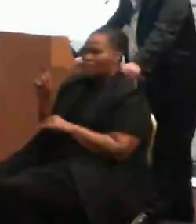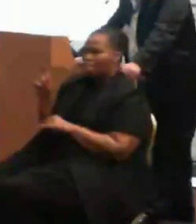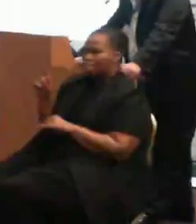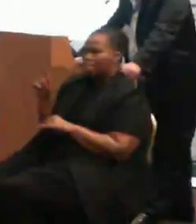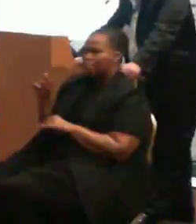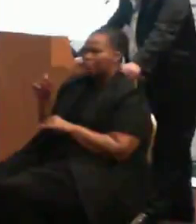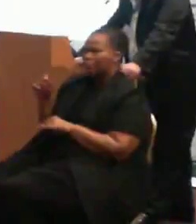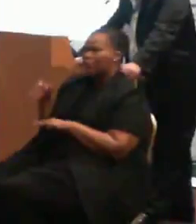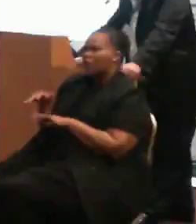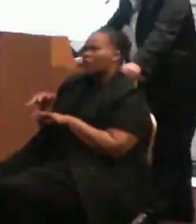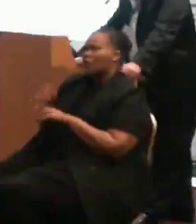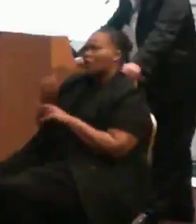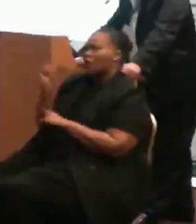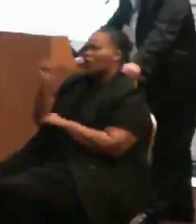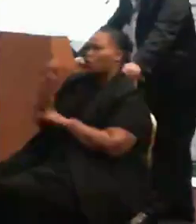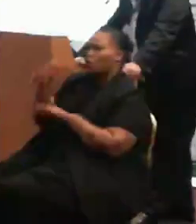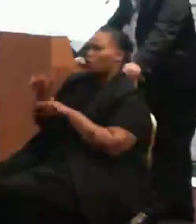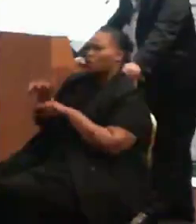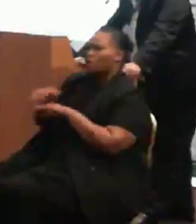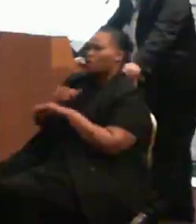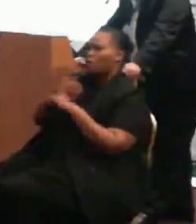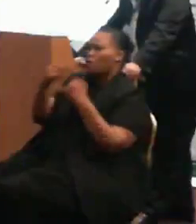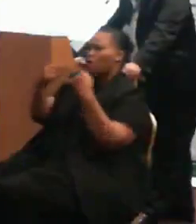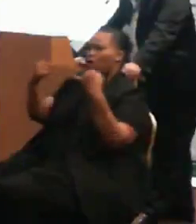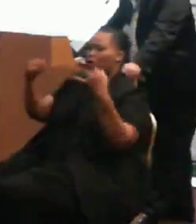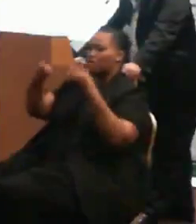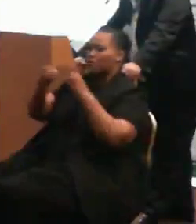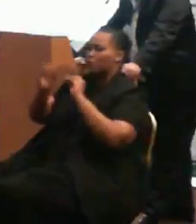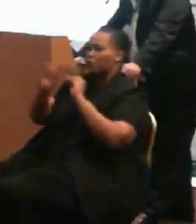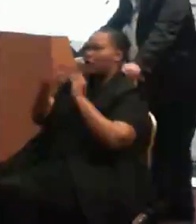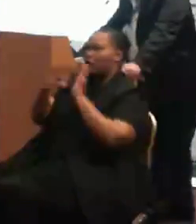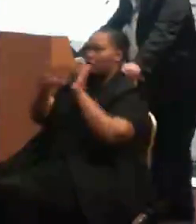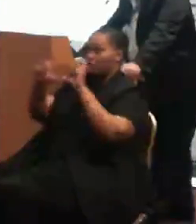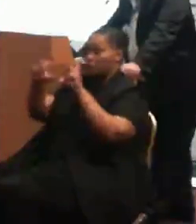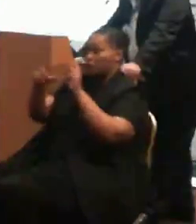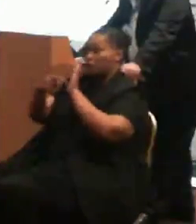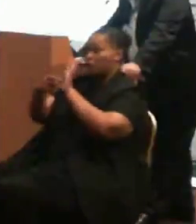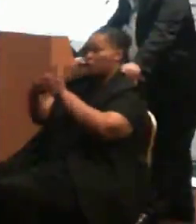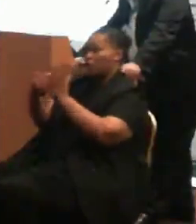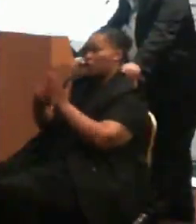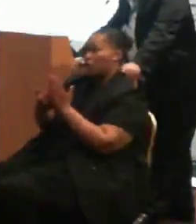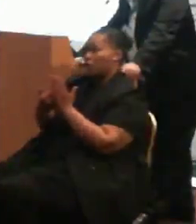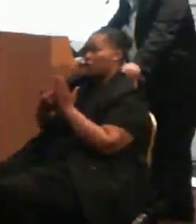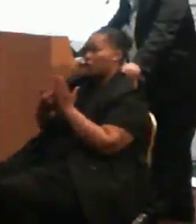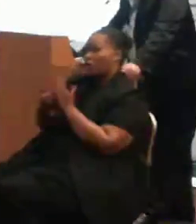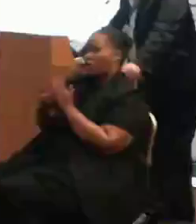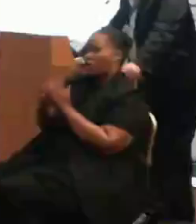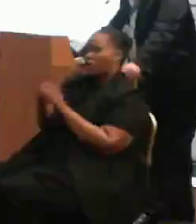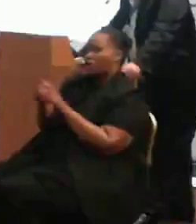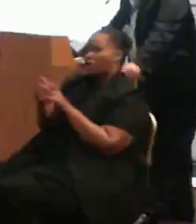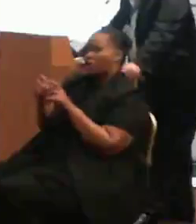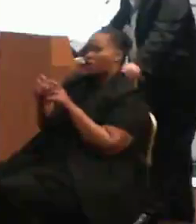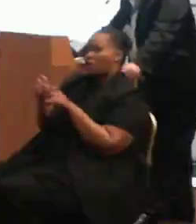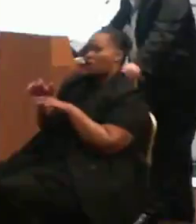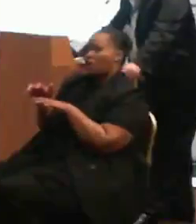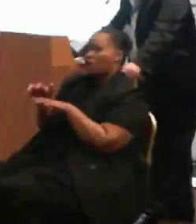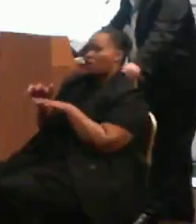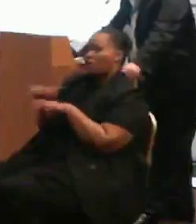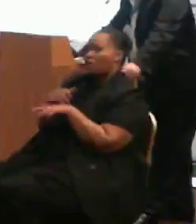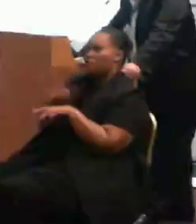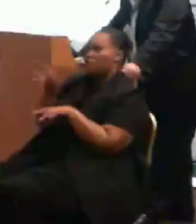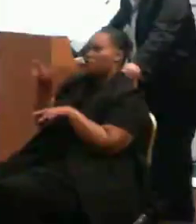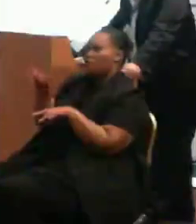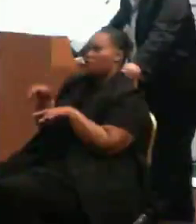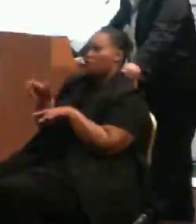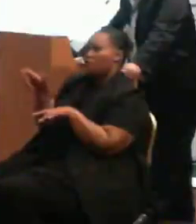Most rural farmlands are never maintained. I can show you pictures. And farmers are charged under the Eskom appropriation of